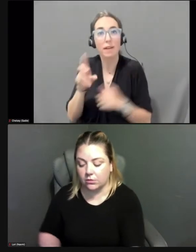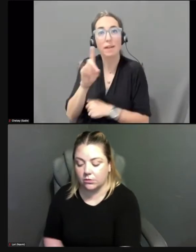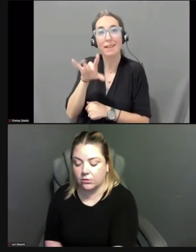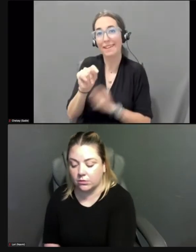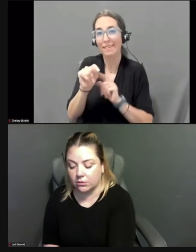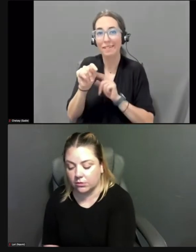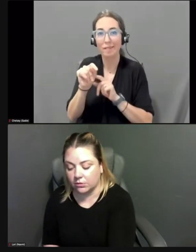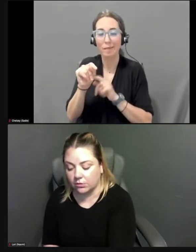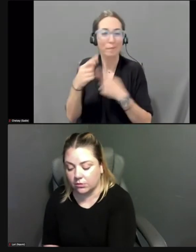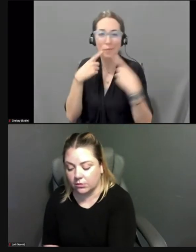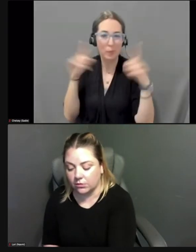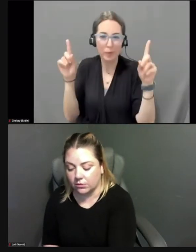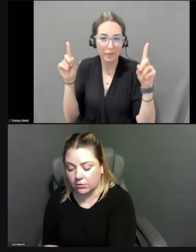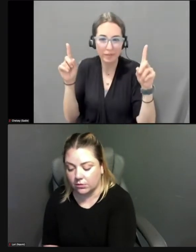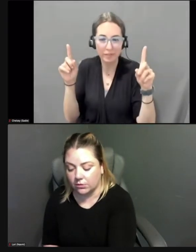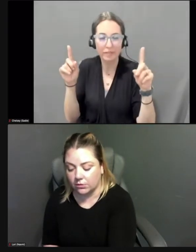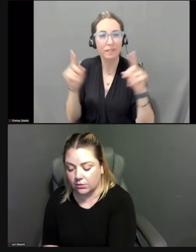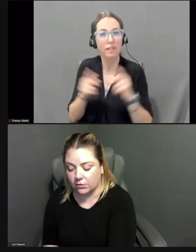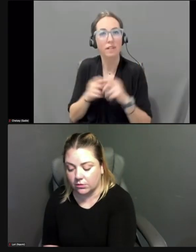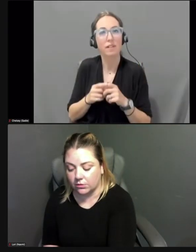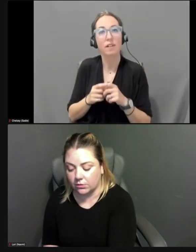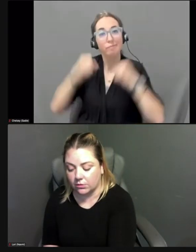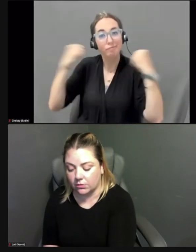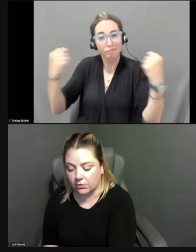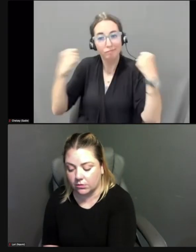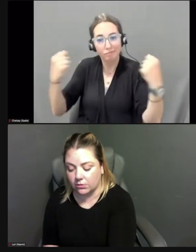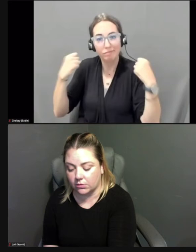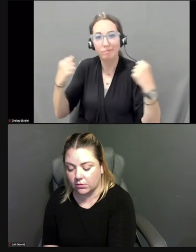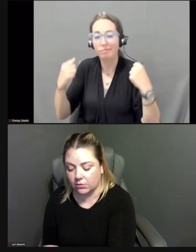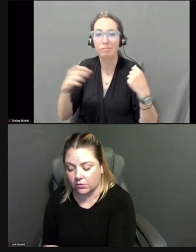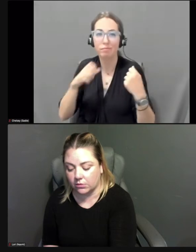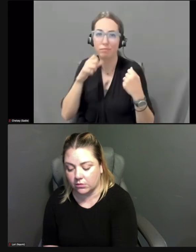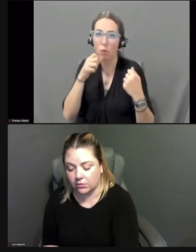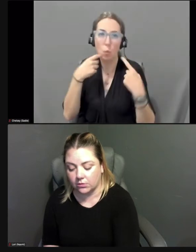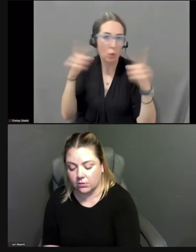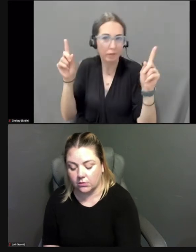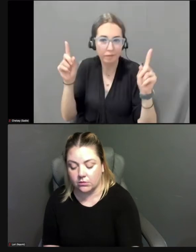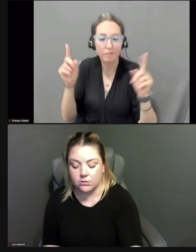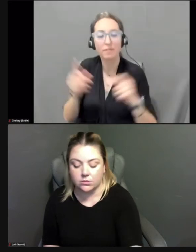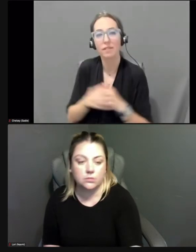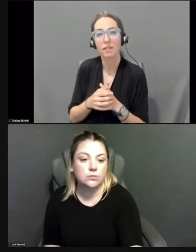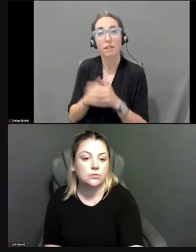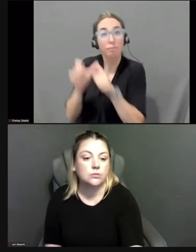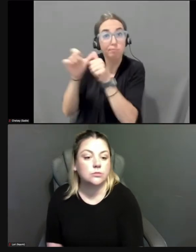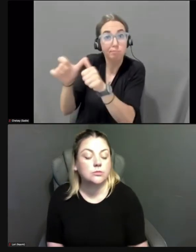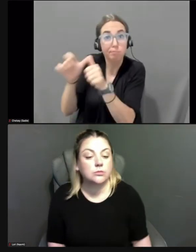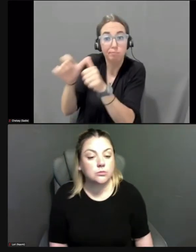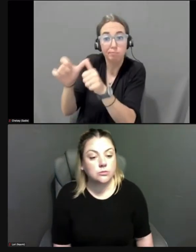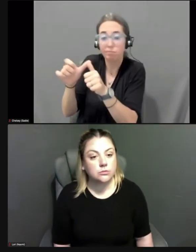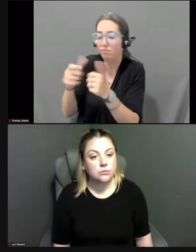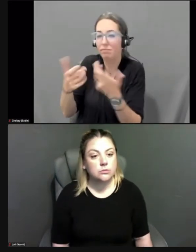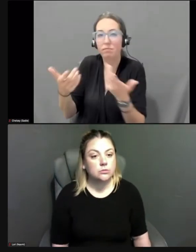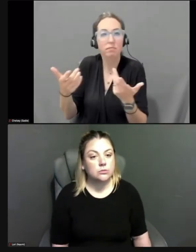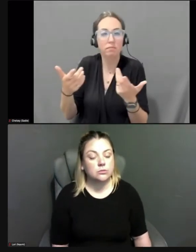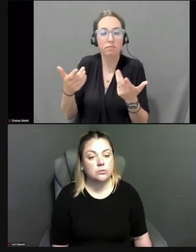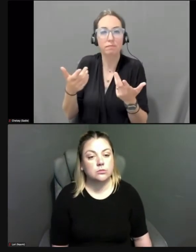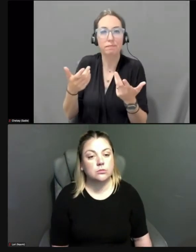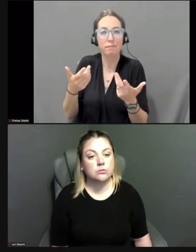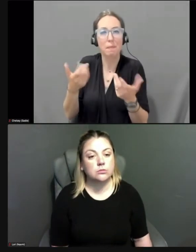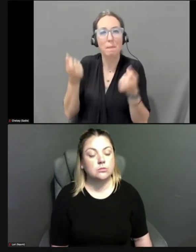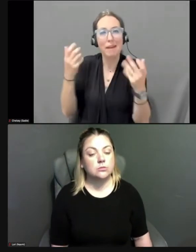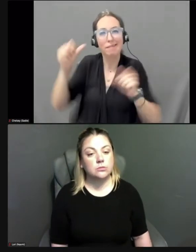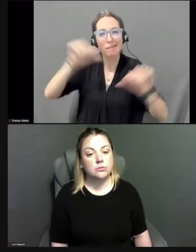through diet and exercise, like that is not a long-term sustainable thing. And we have lots of studies to prove that this is not a